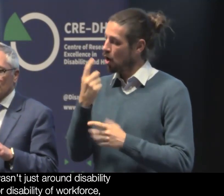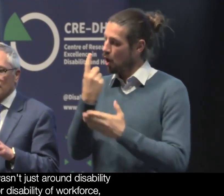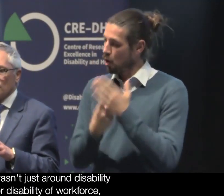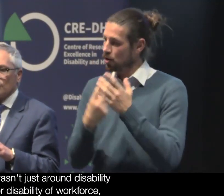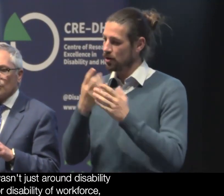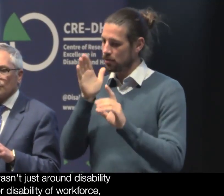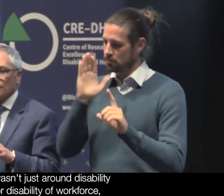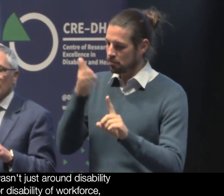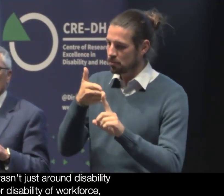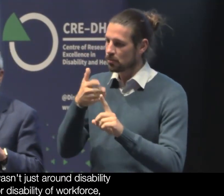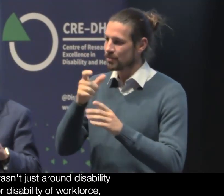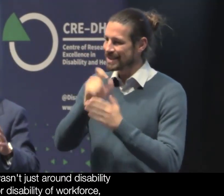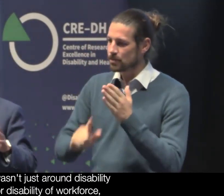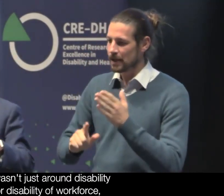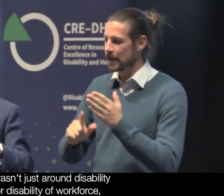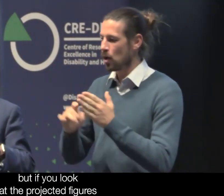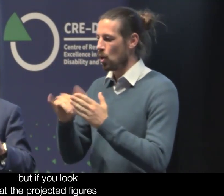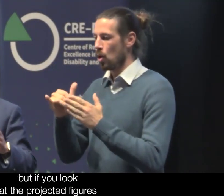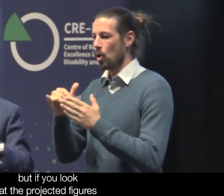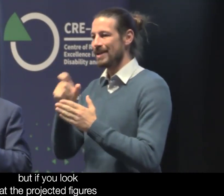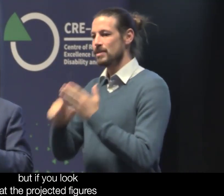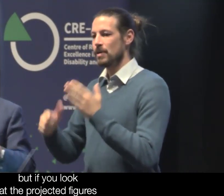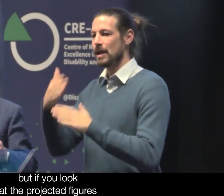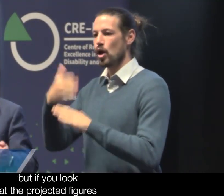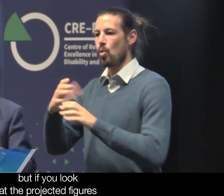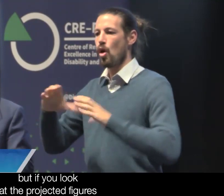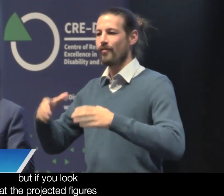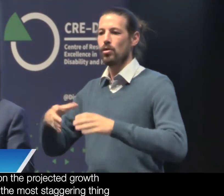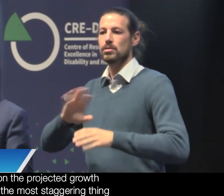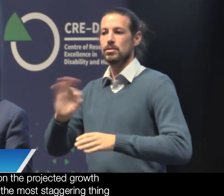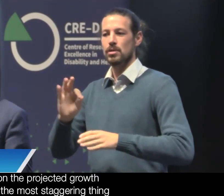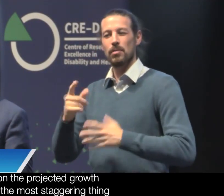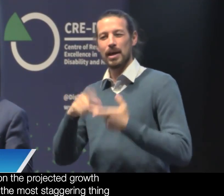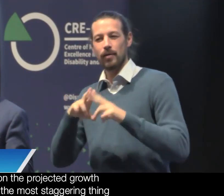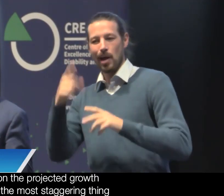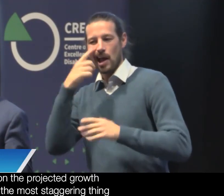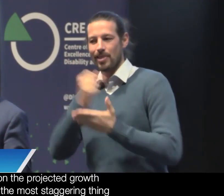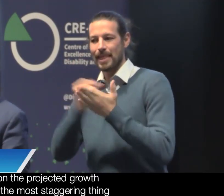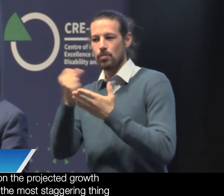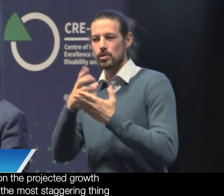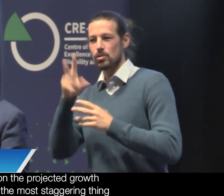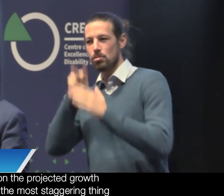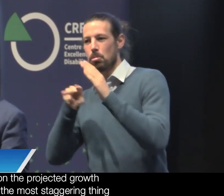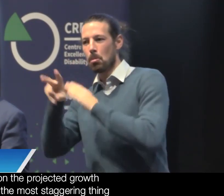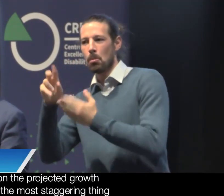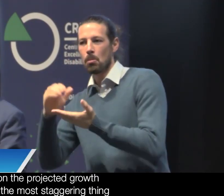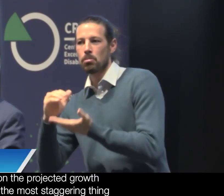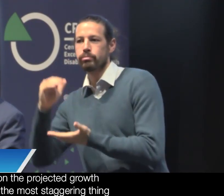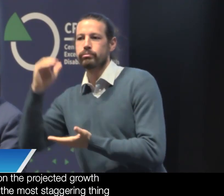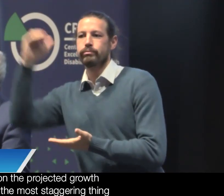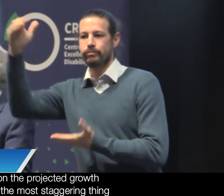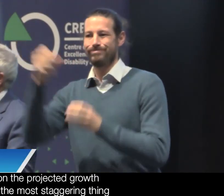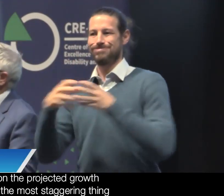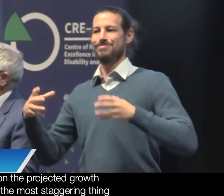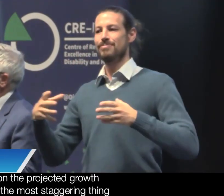or disability workforce, but that if you look at the figures on the projected growth of the workforce in Australia over the next 5 years, the